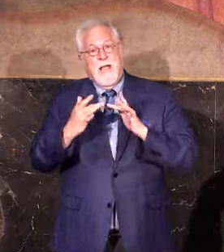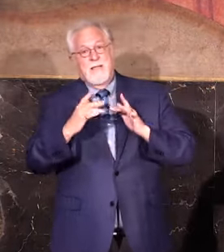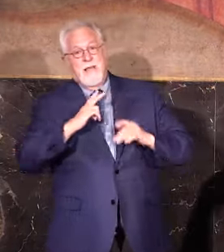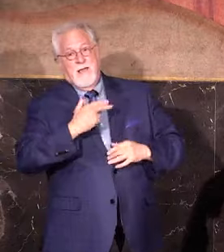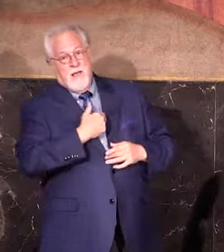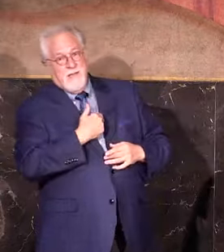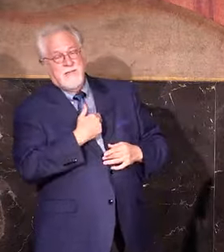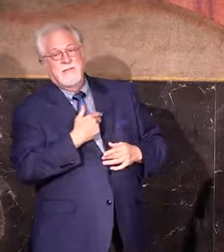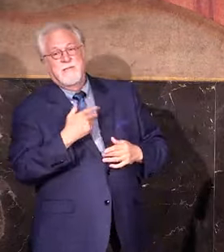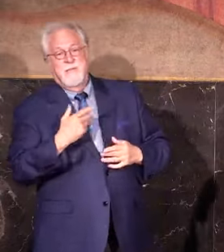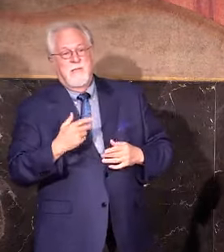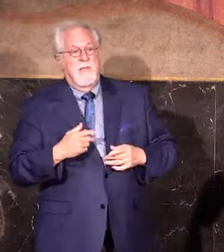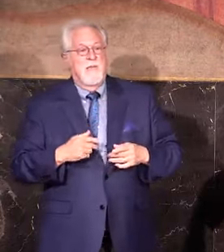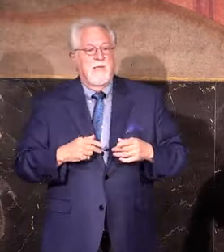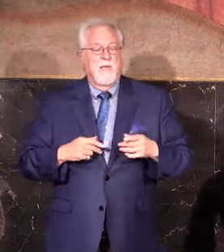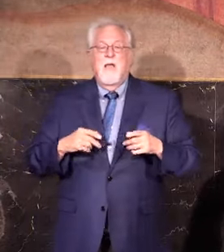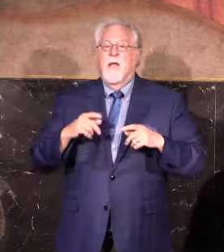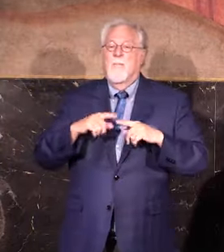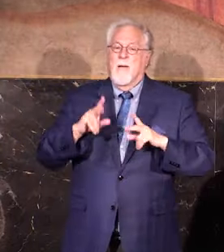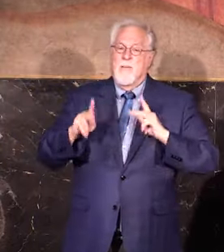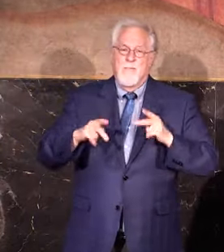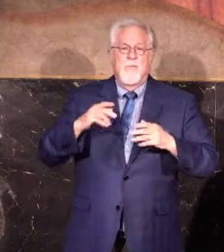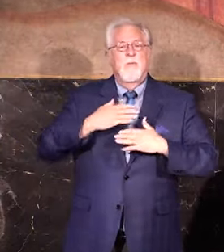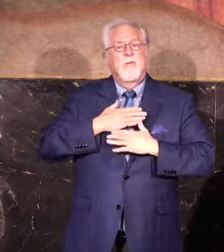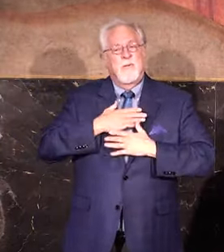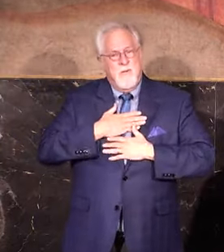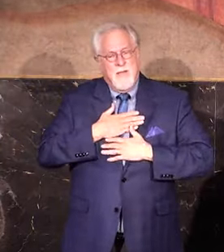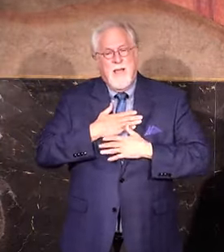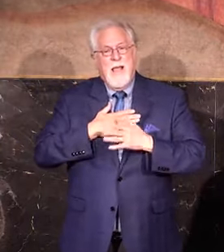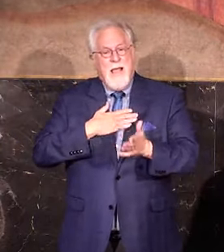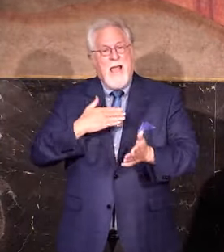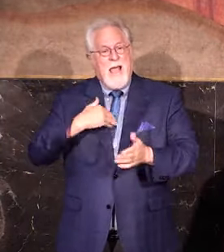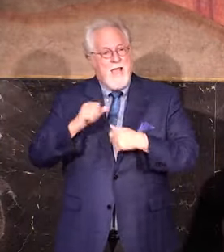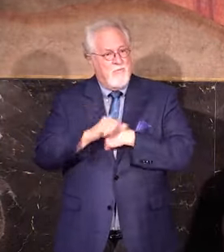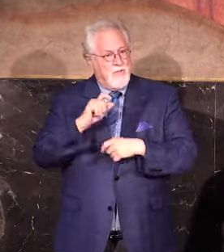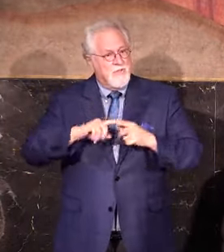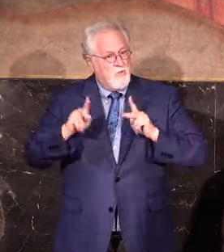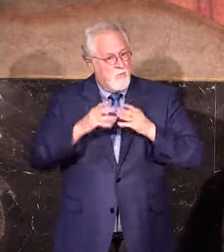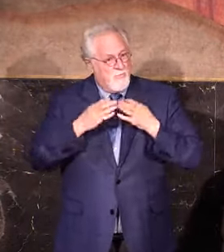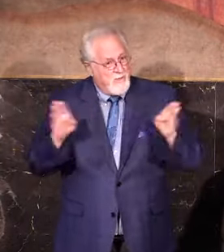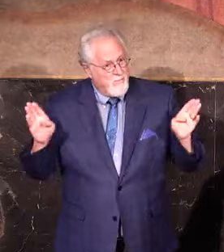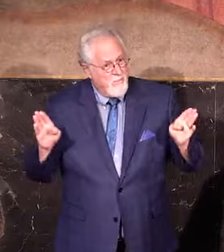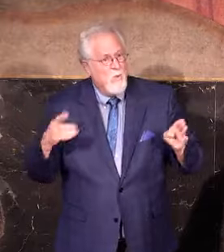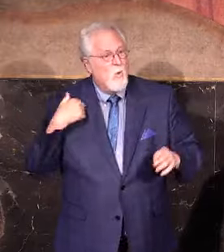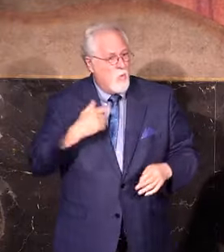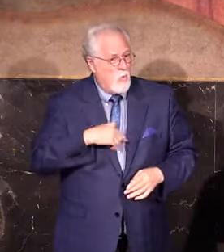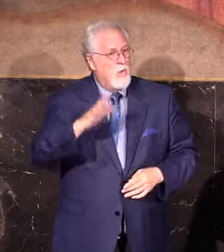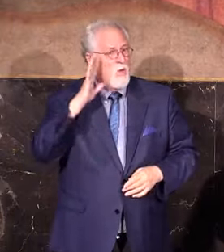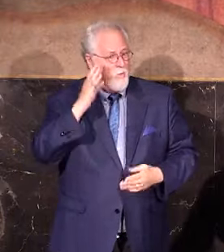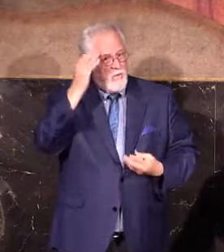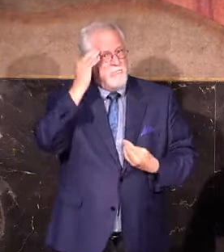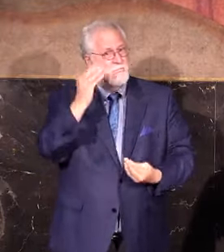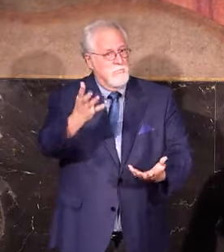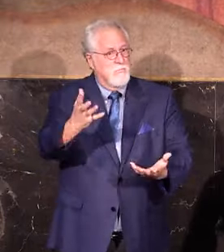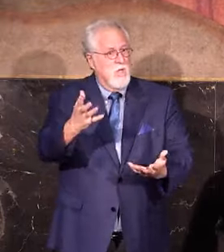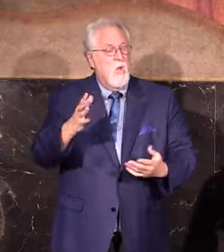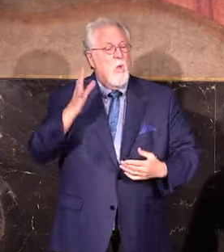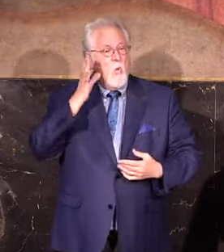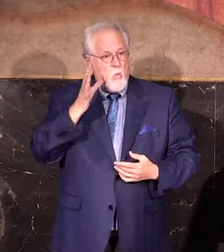the following symptoms. So the public should rest assured knowing that if there is a risk to the public from one of these, we do supply that information. We